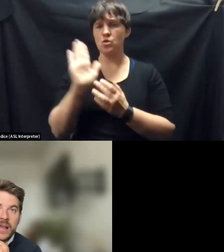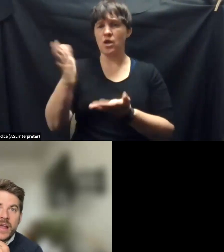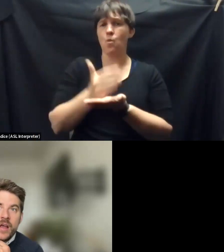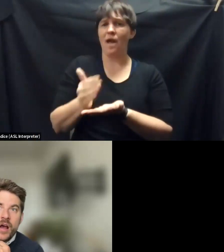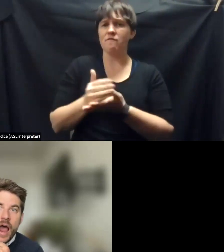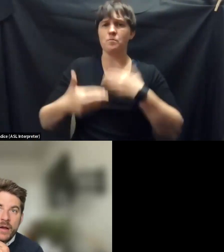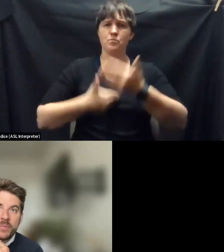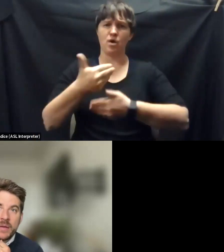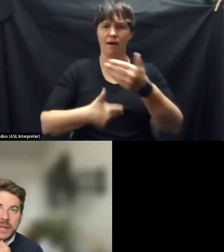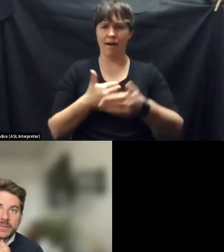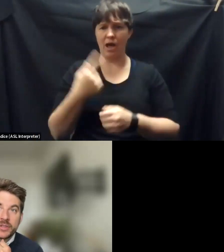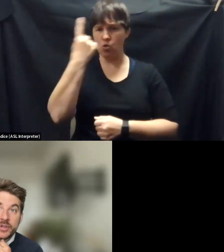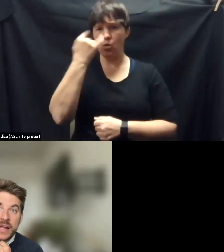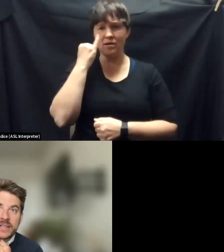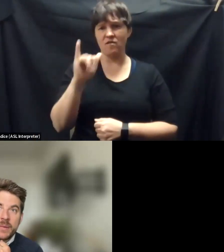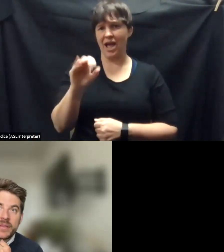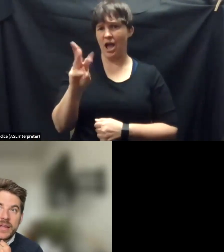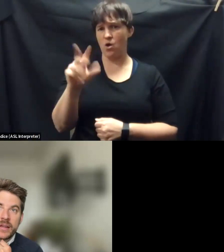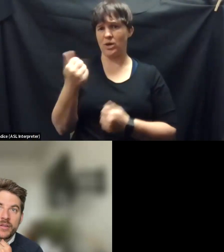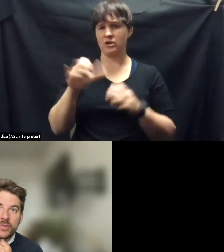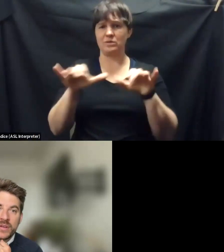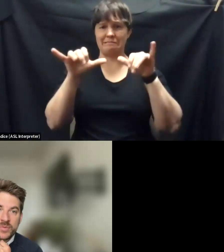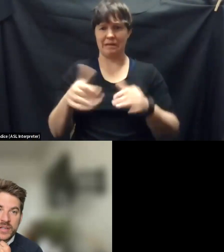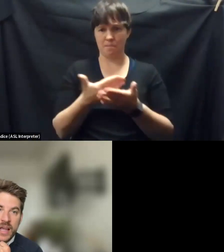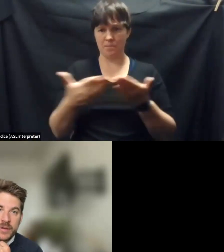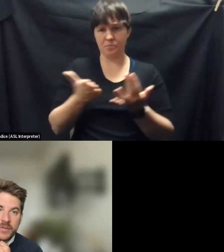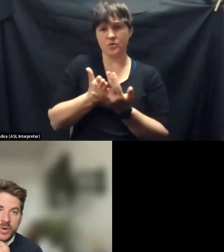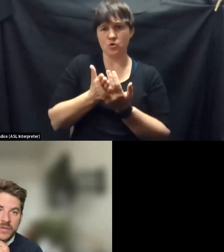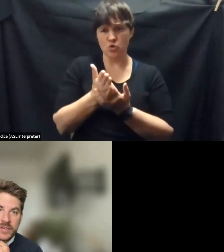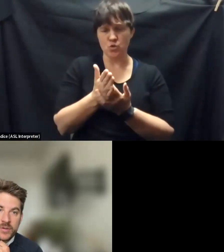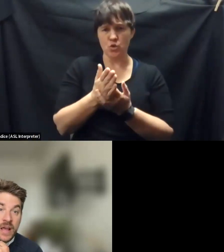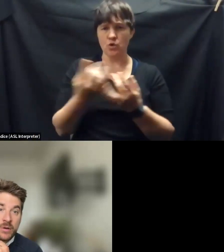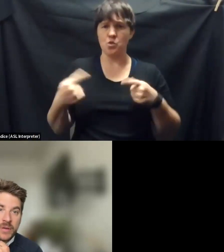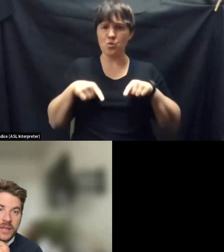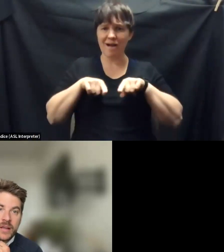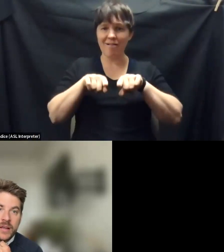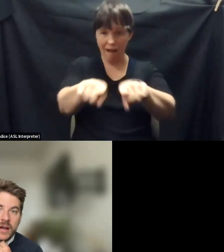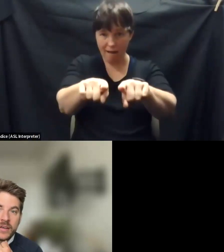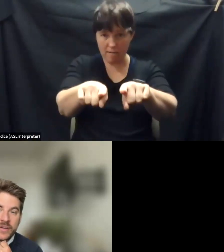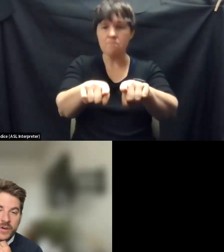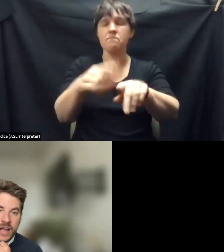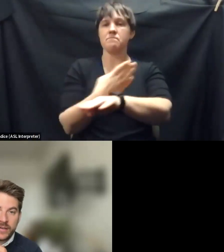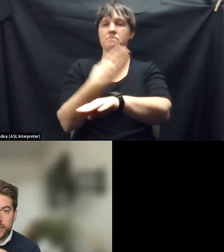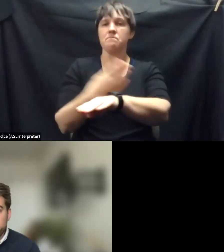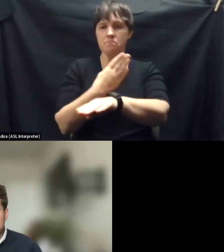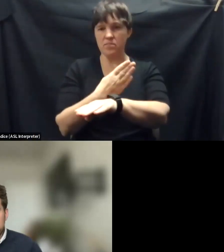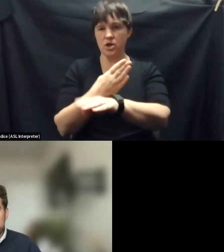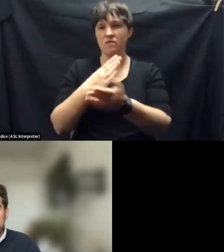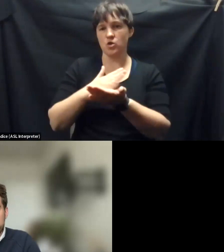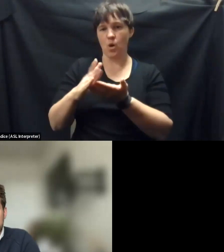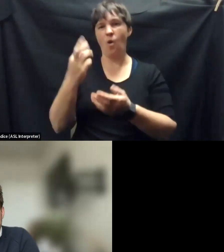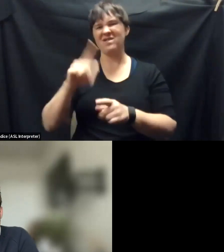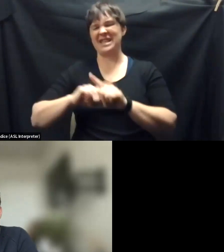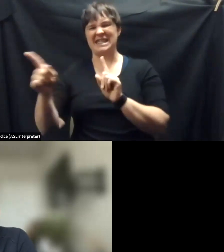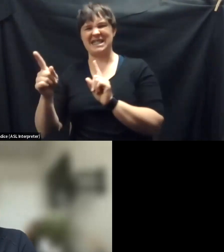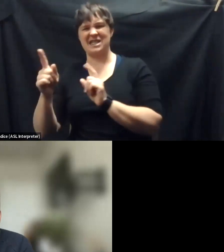if Iowa might be able to do that same thing through this realignment of their waivers, or if that would be a different kind of venue to